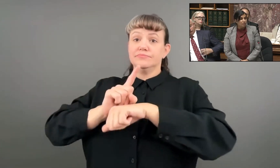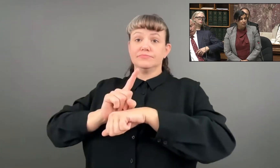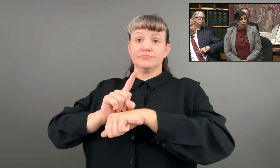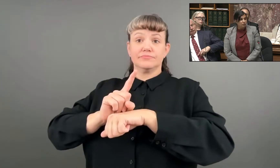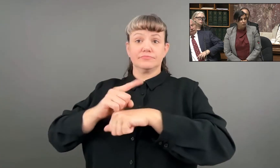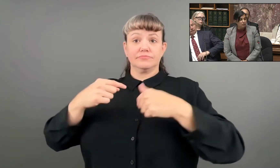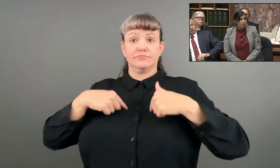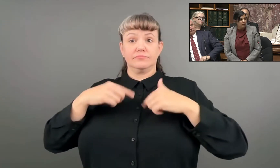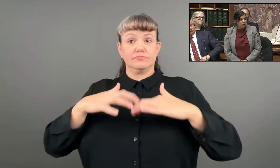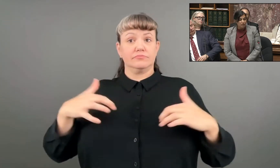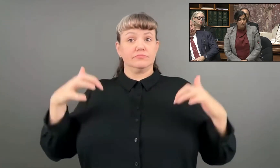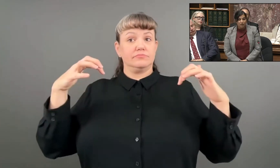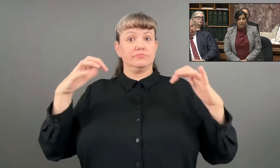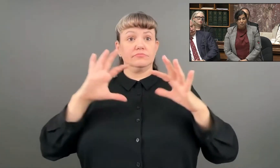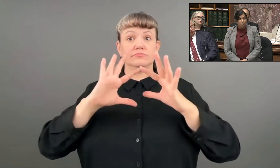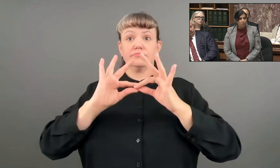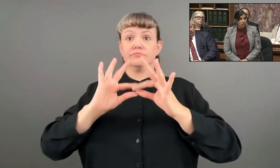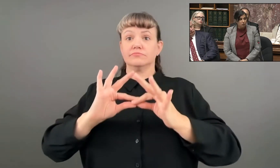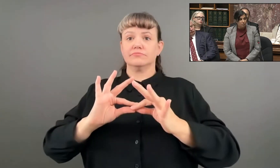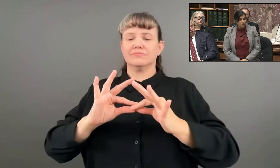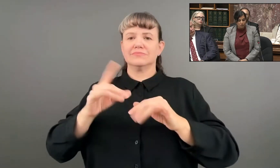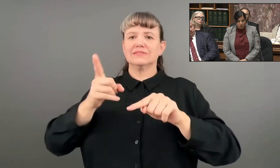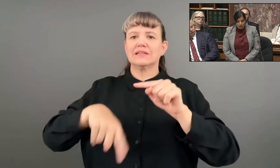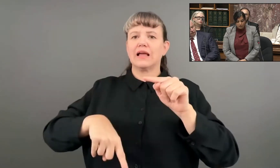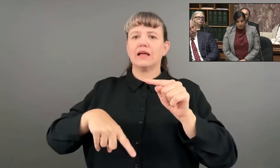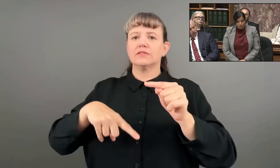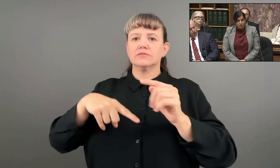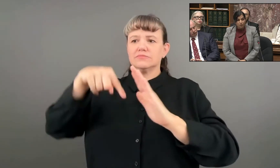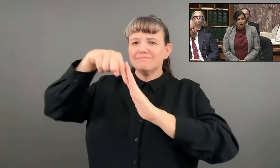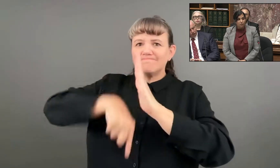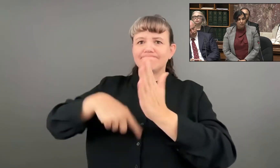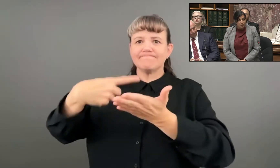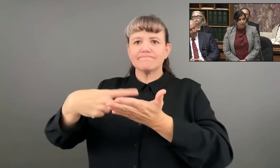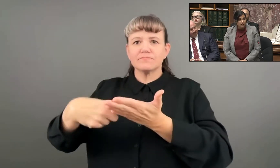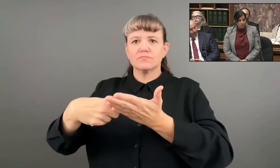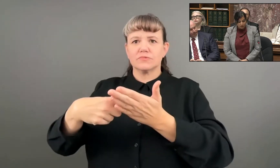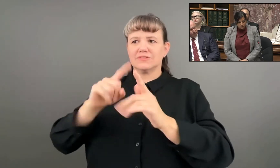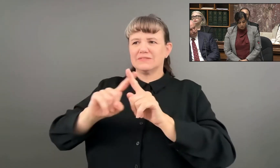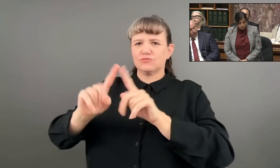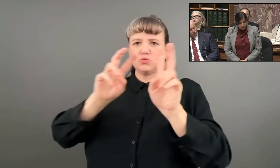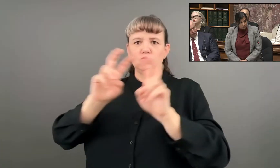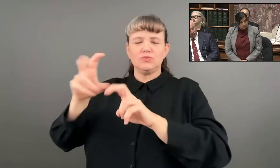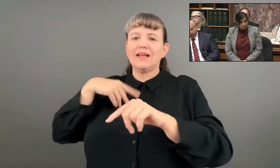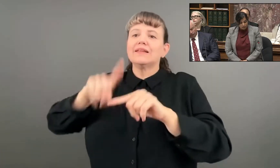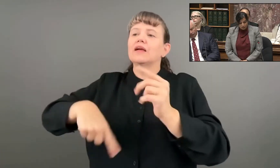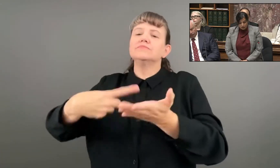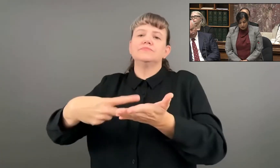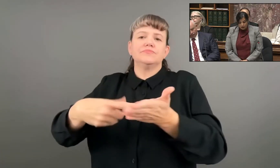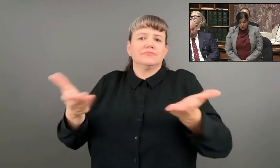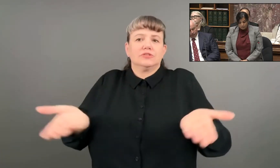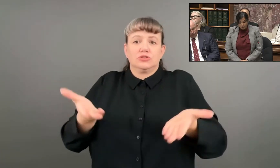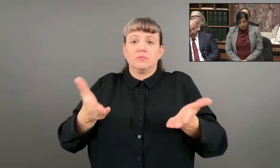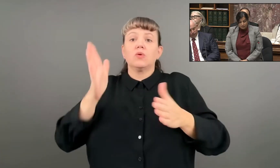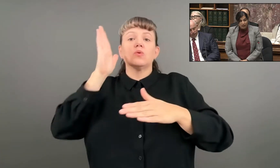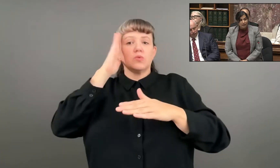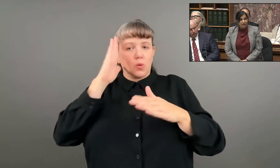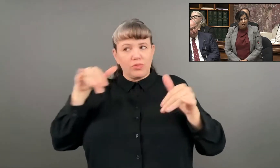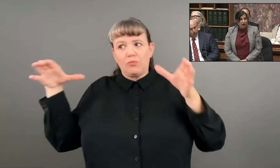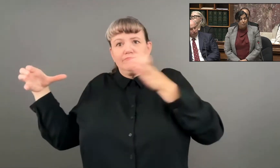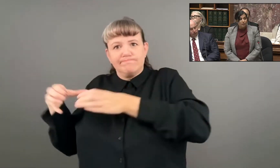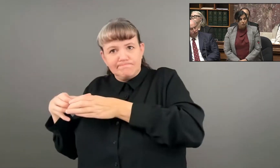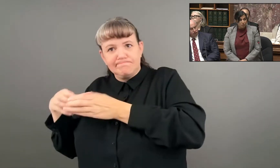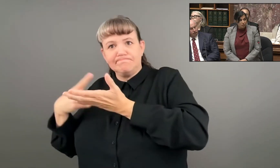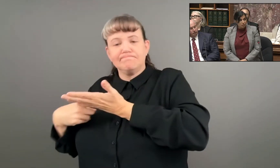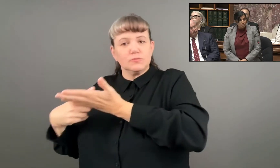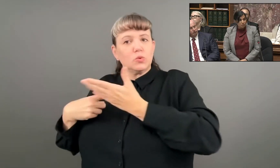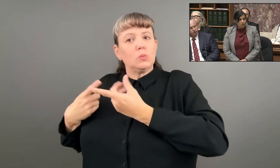about confidential issues that were addressed, but I just want to assure people that we're taking this matter seriously, and that